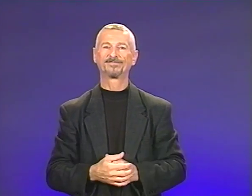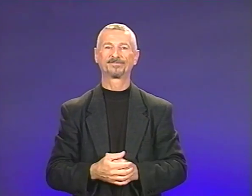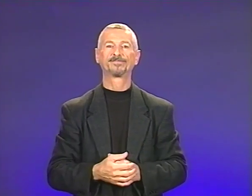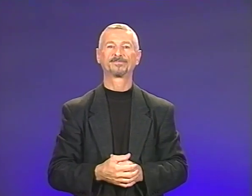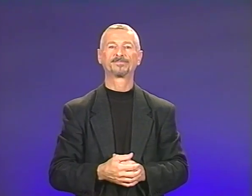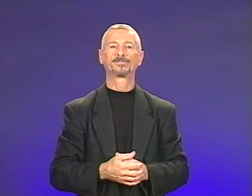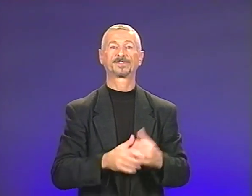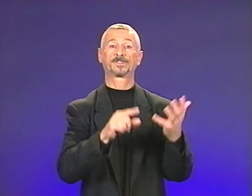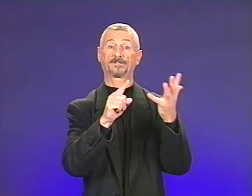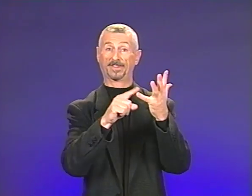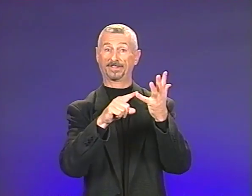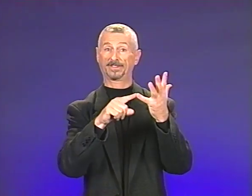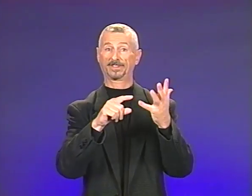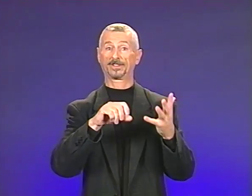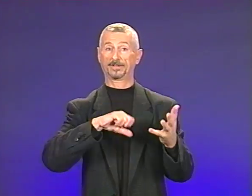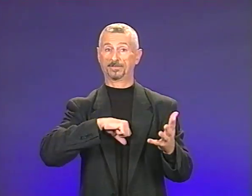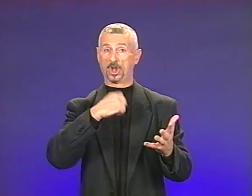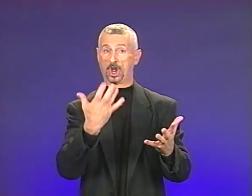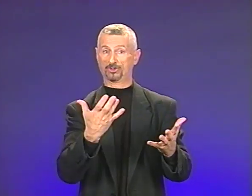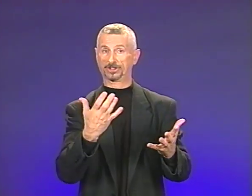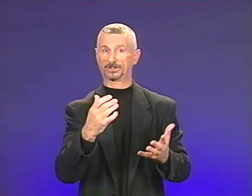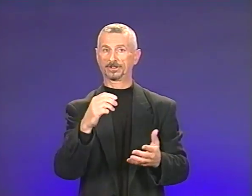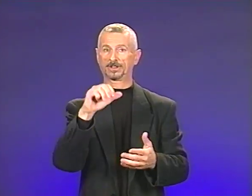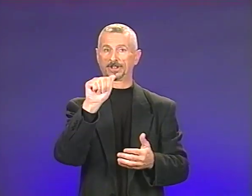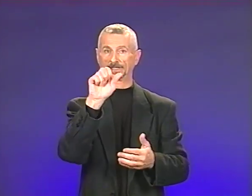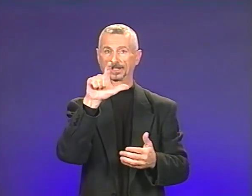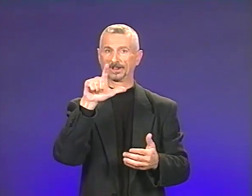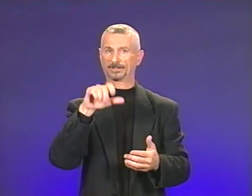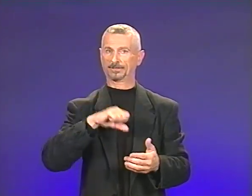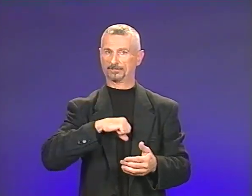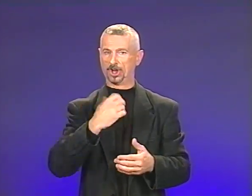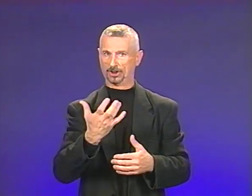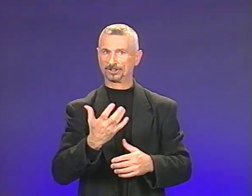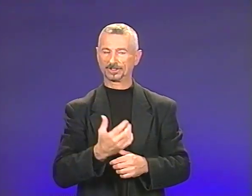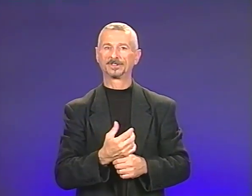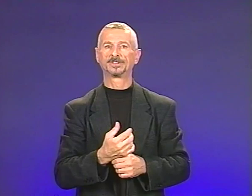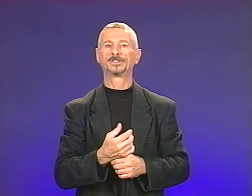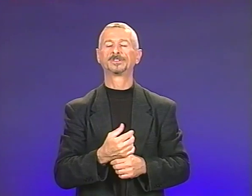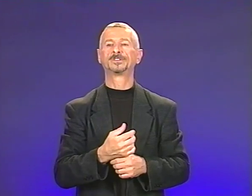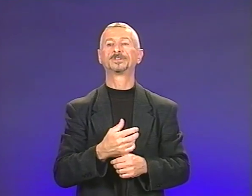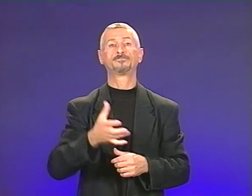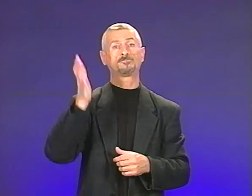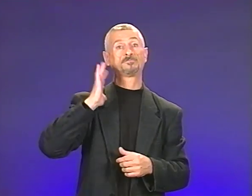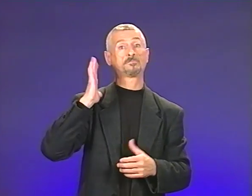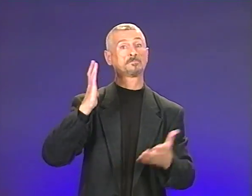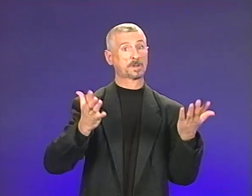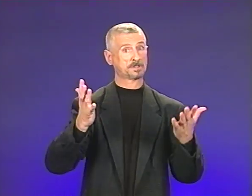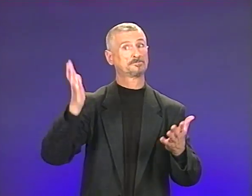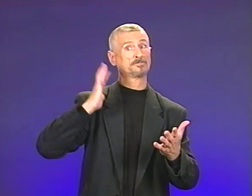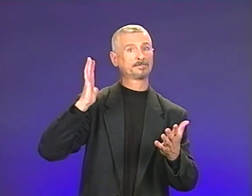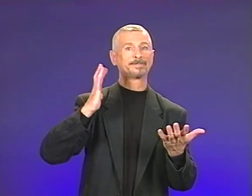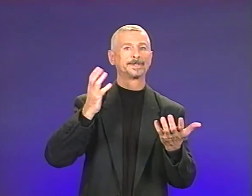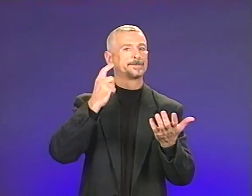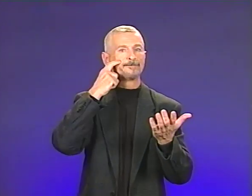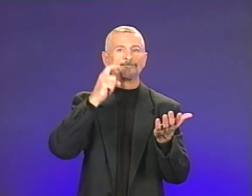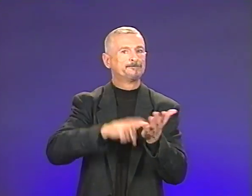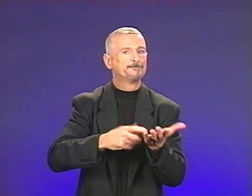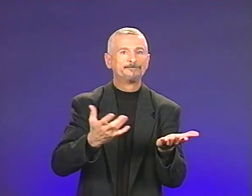stories. The final art form I'd like to talk about is ASL poetry. ASL poetry may have existed for